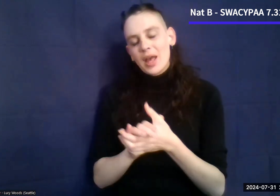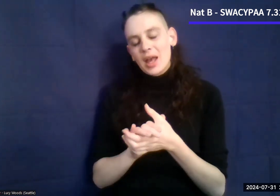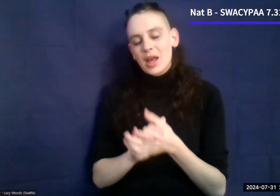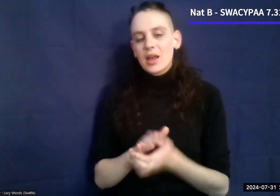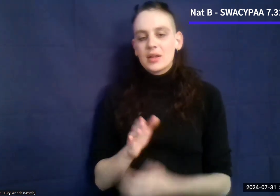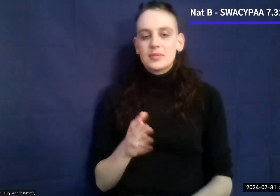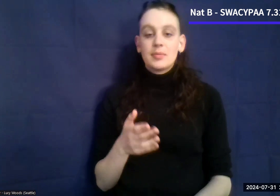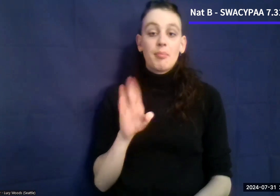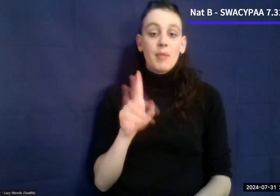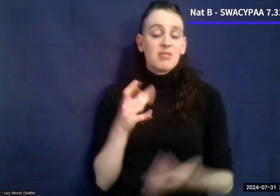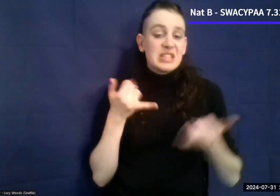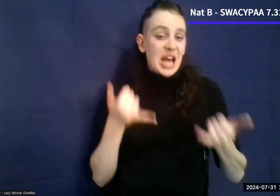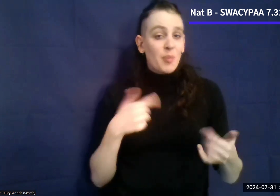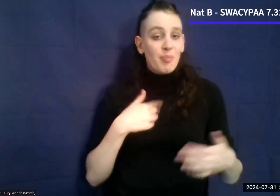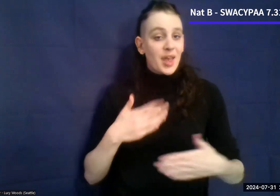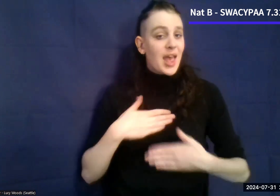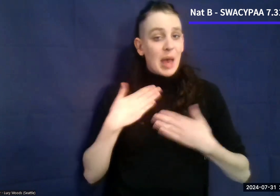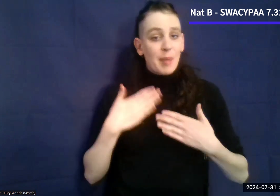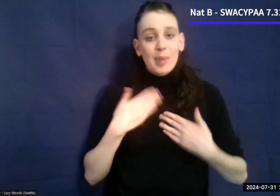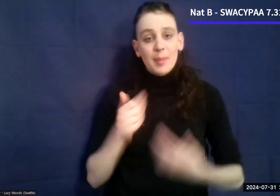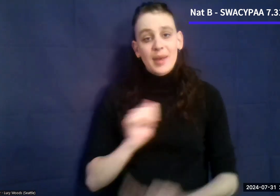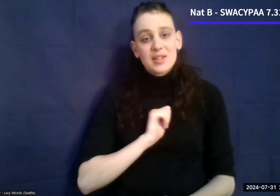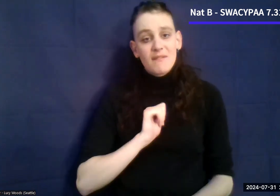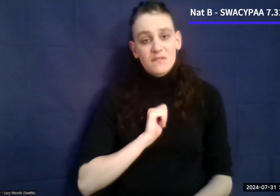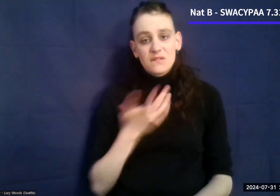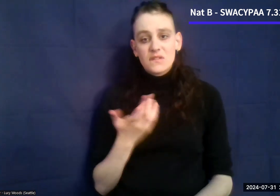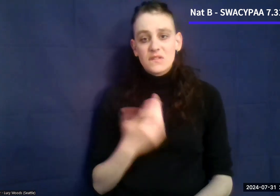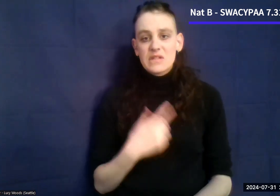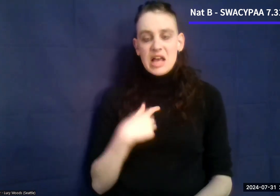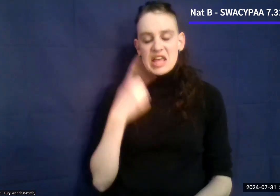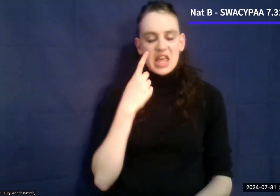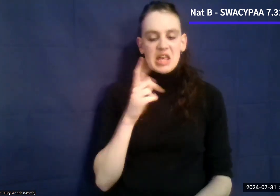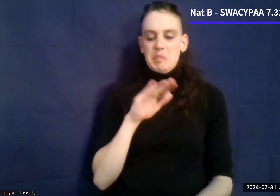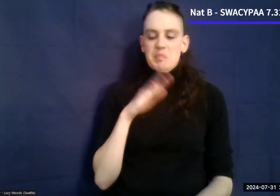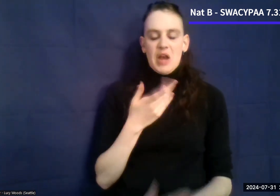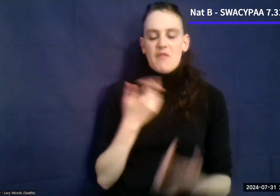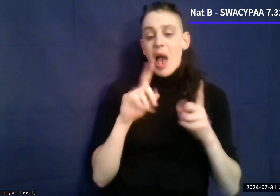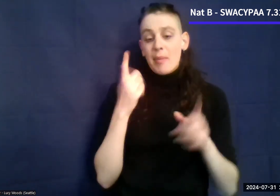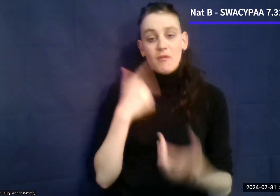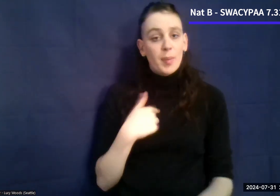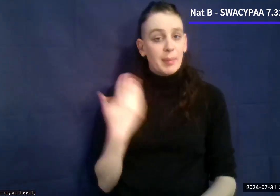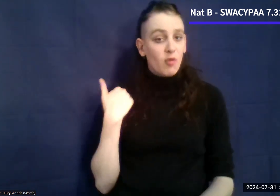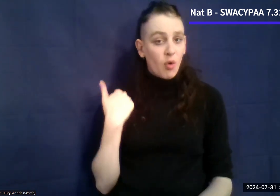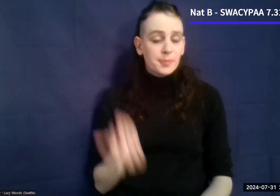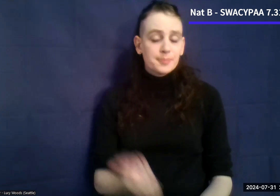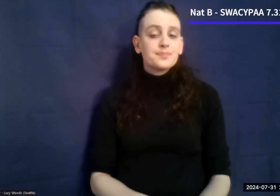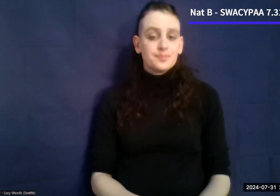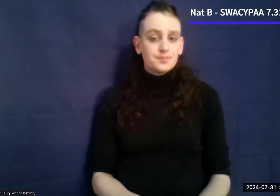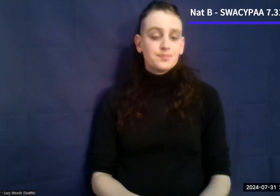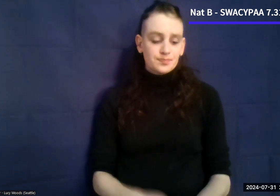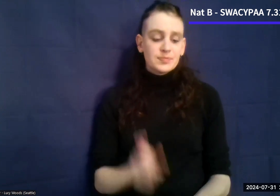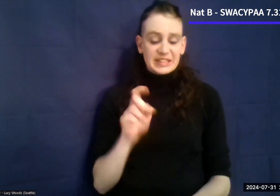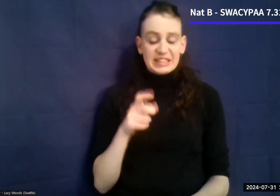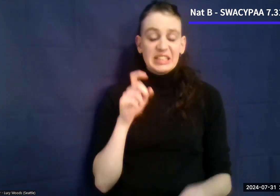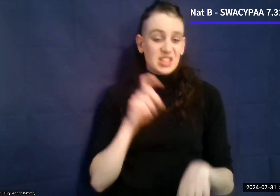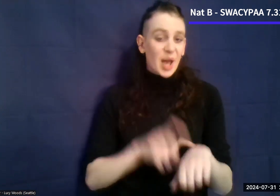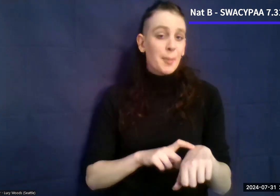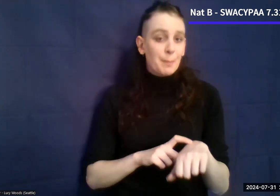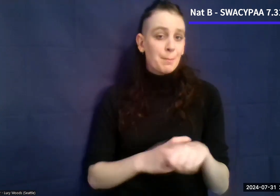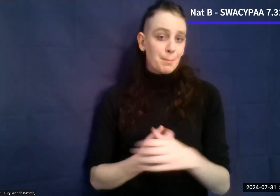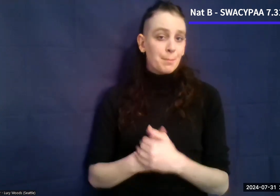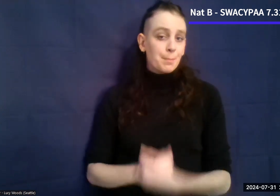by myself. And that's somewhere I didn't think I'd ever be. And it takes time